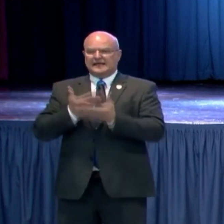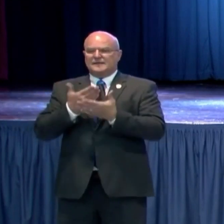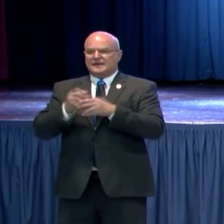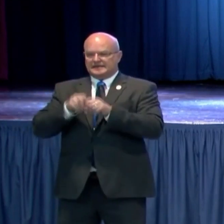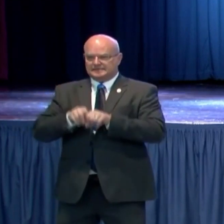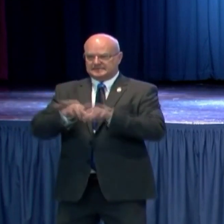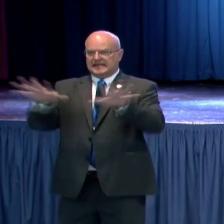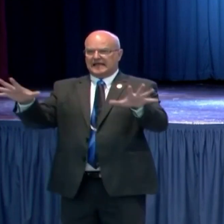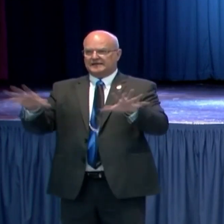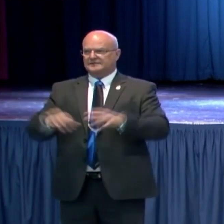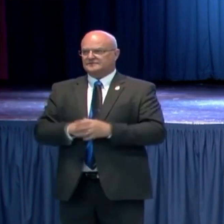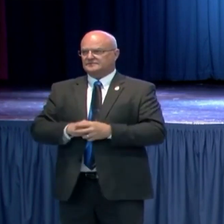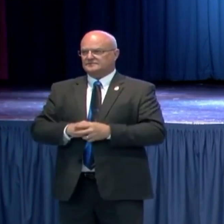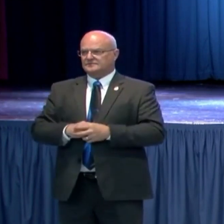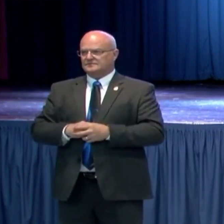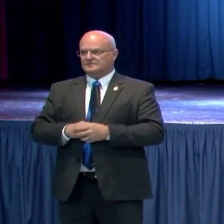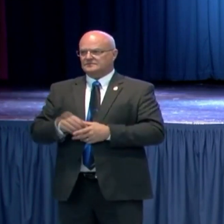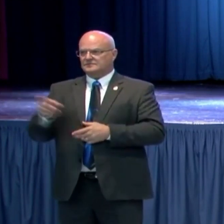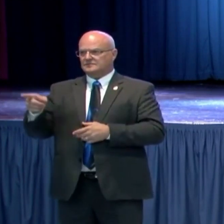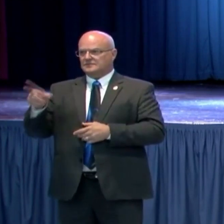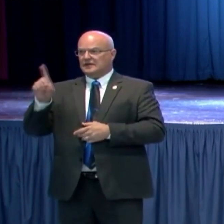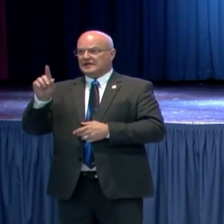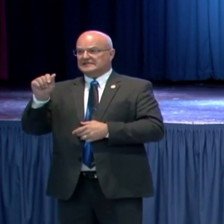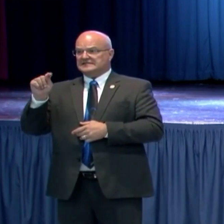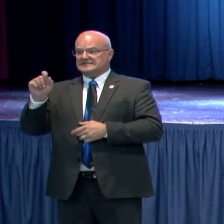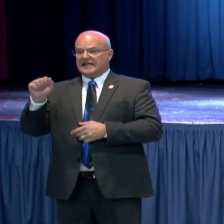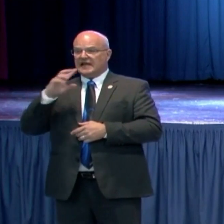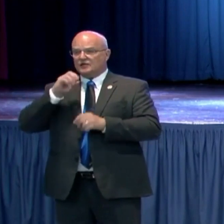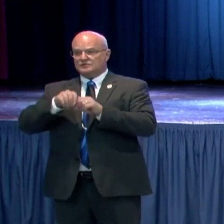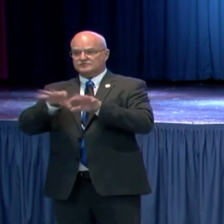out. Alex.